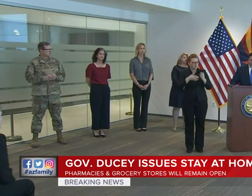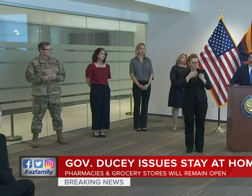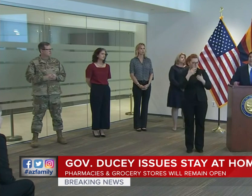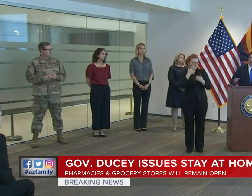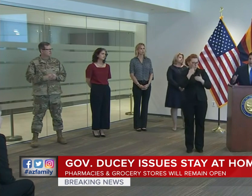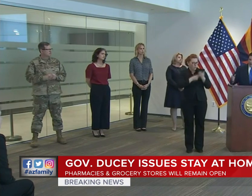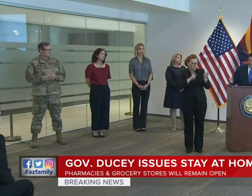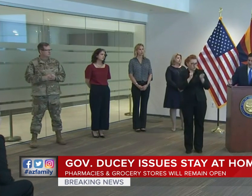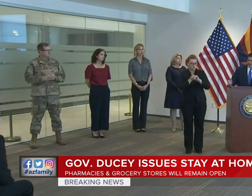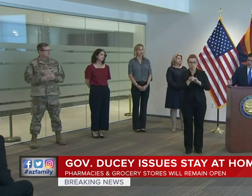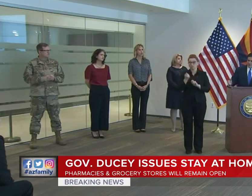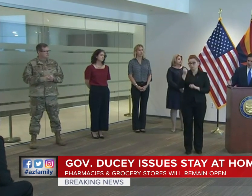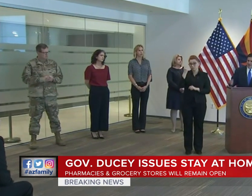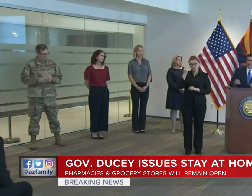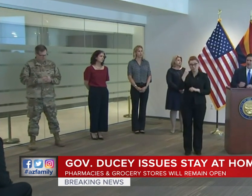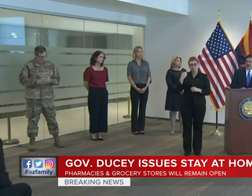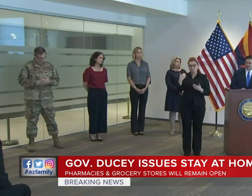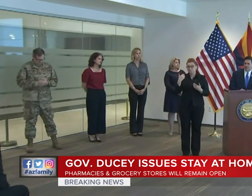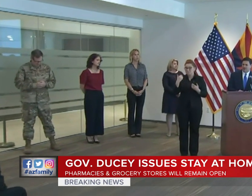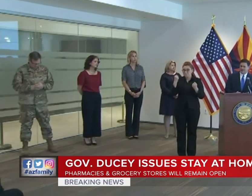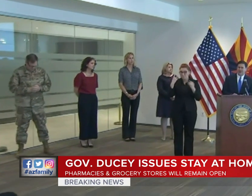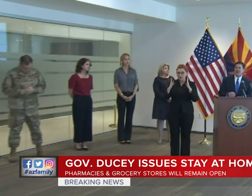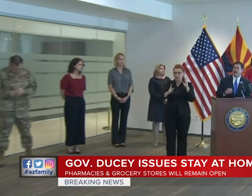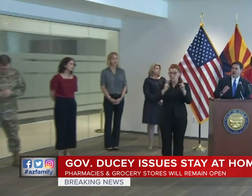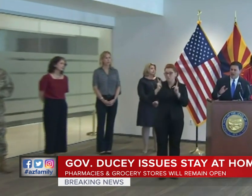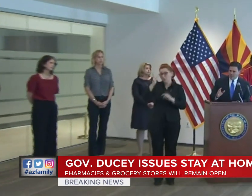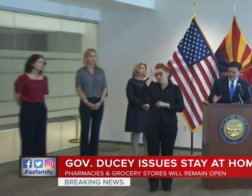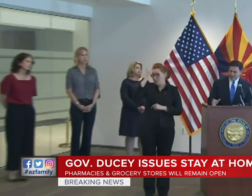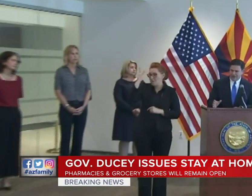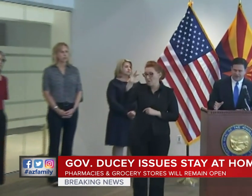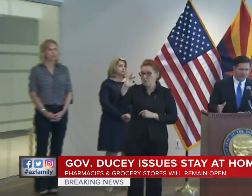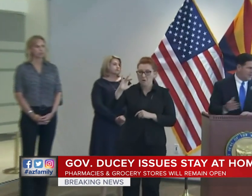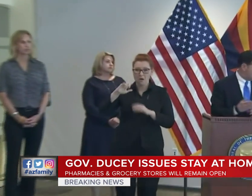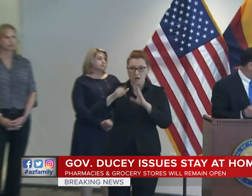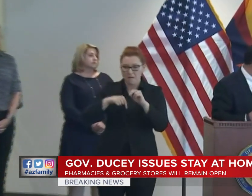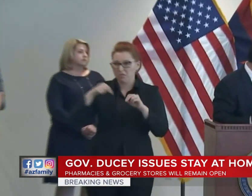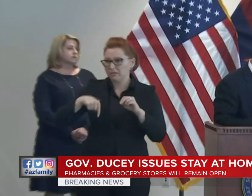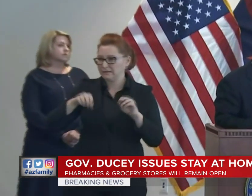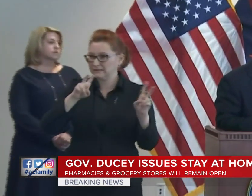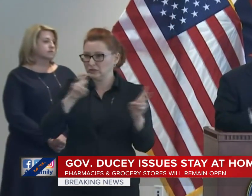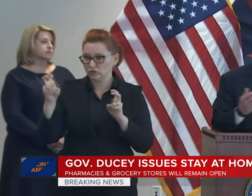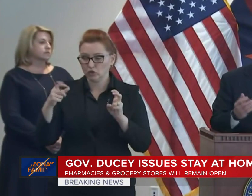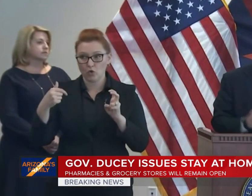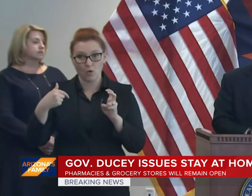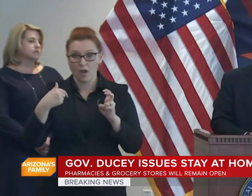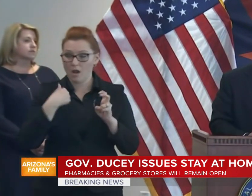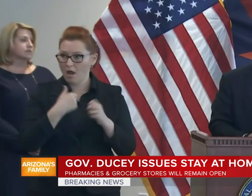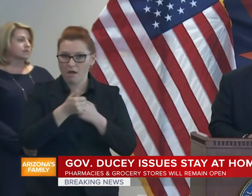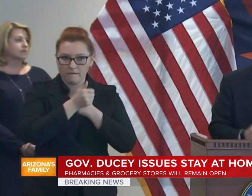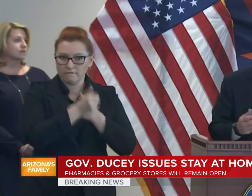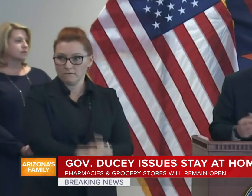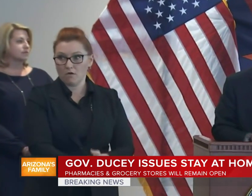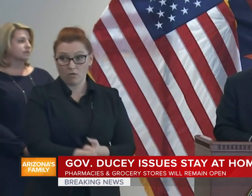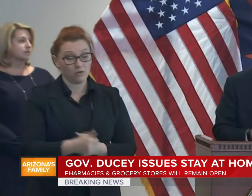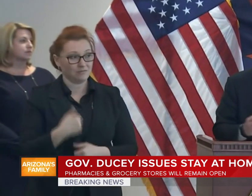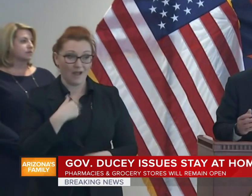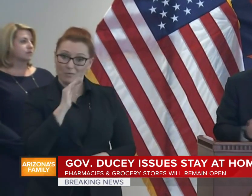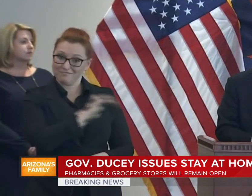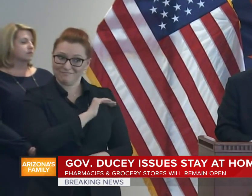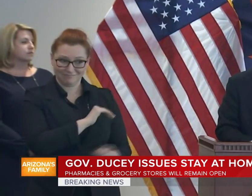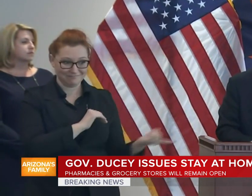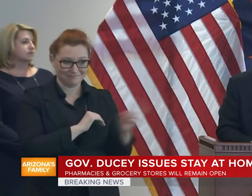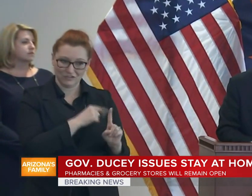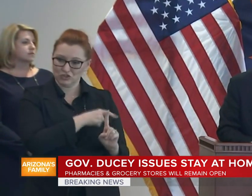So I'm surrounded by subject matter experts, and I'm listening to them. And I'll bring the subject matter expert to the podium